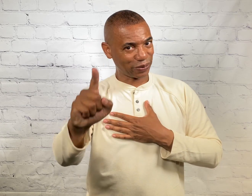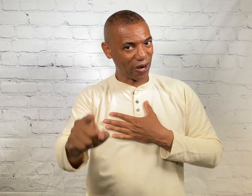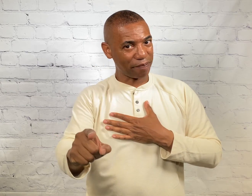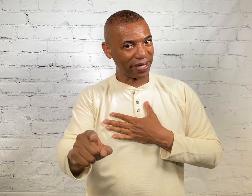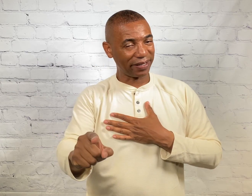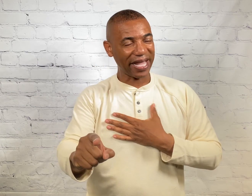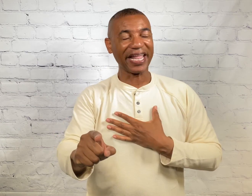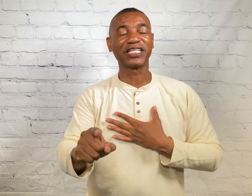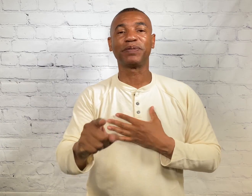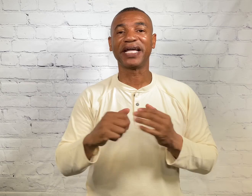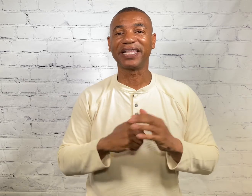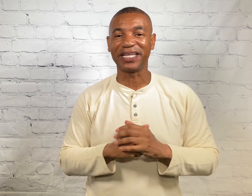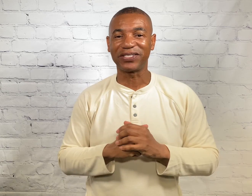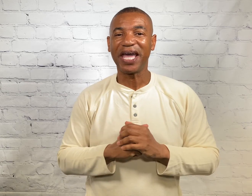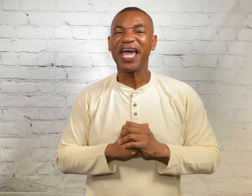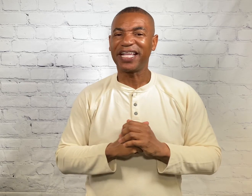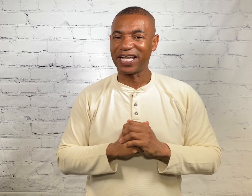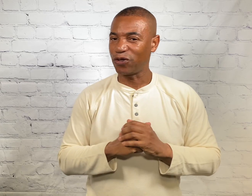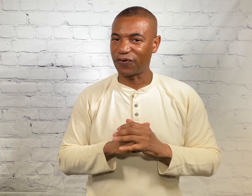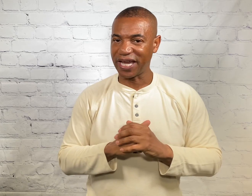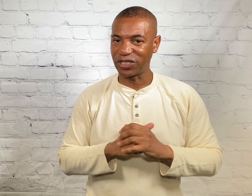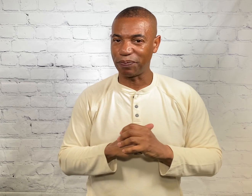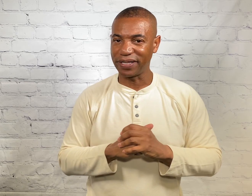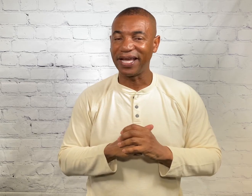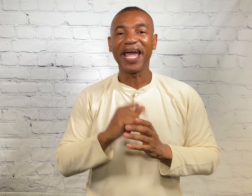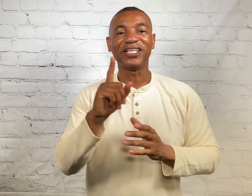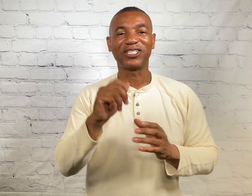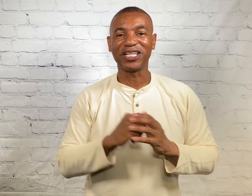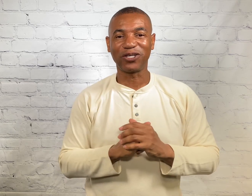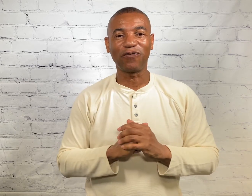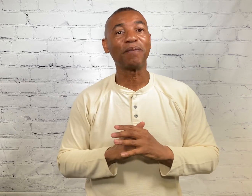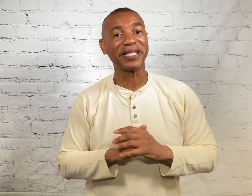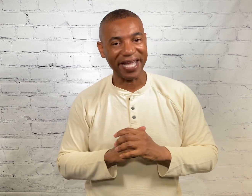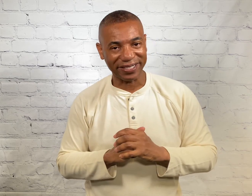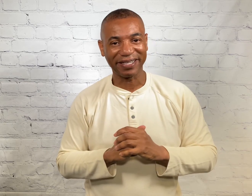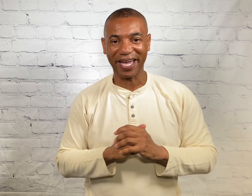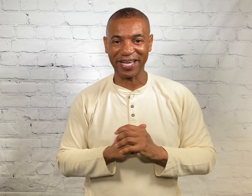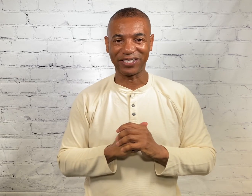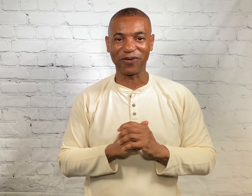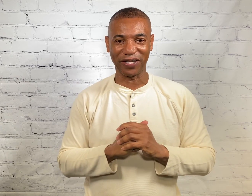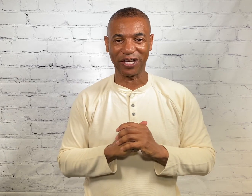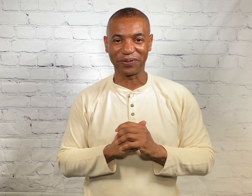subscribe button. And last but not least, hit that notification button and stay tuned for my next ASL video.